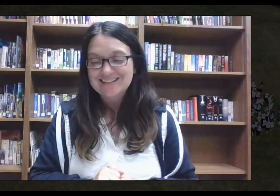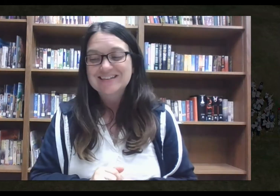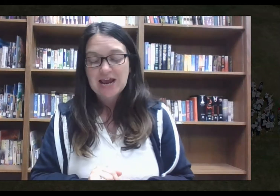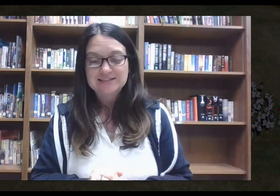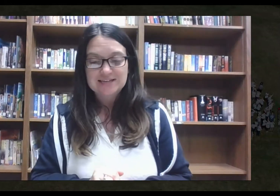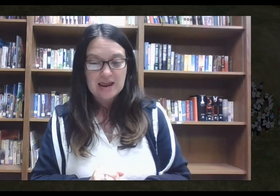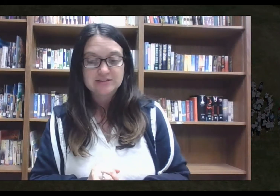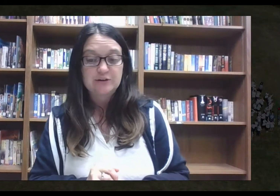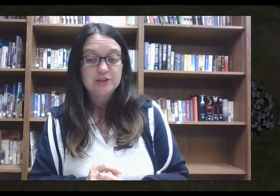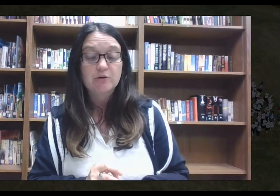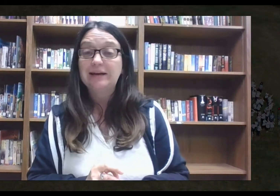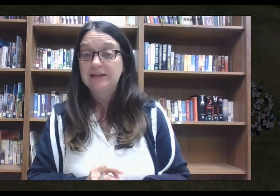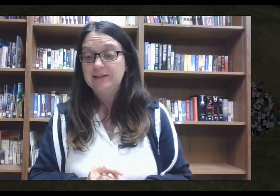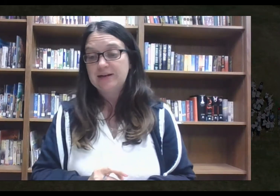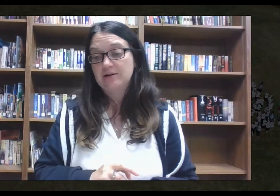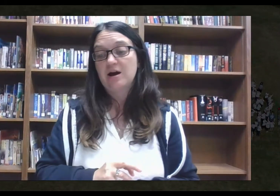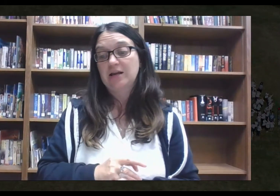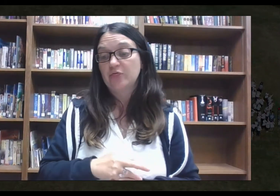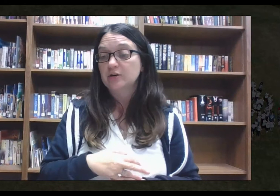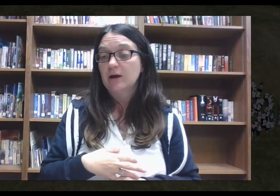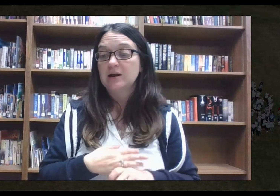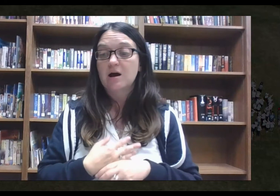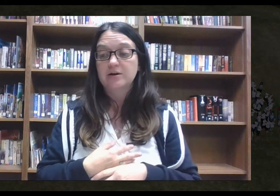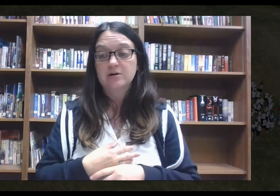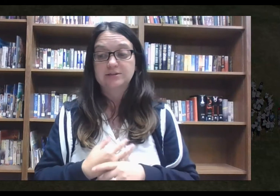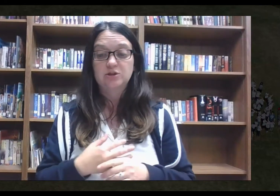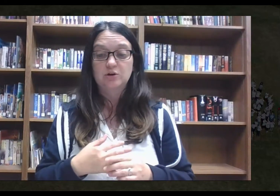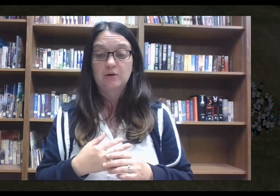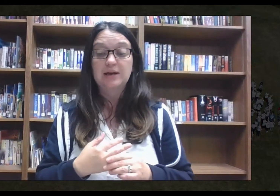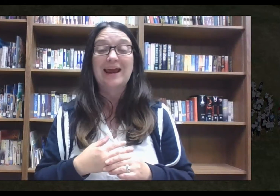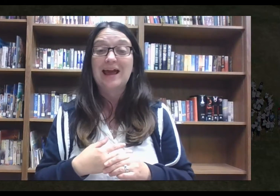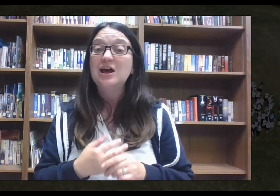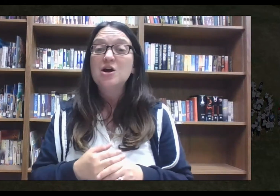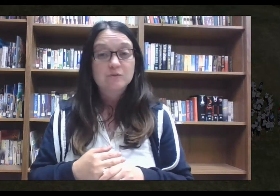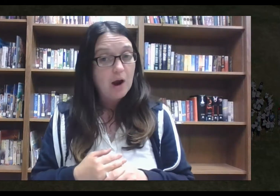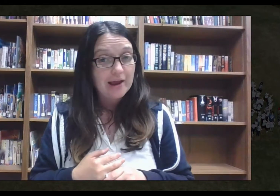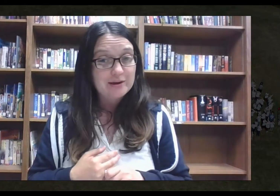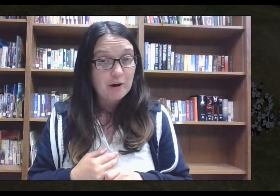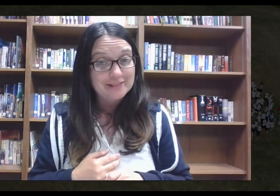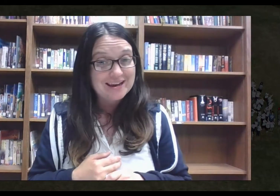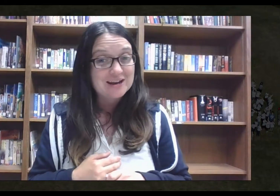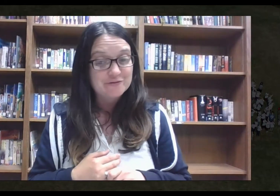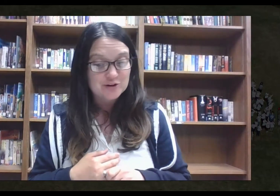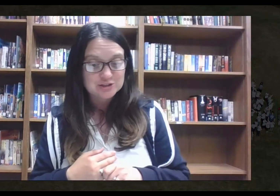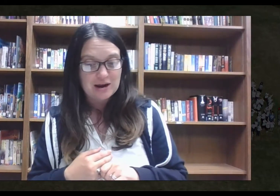29th. Jackson Counts in fifth grade, Leland Hancock in third grade, and Connor Hucks in third grade, and Riley Worley in first